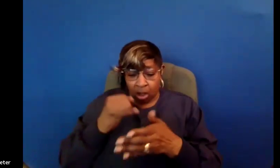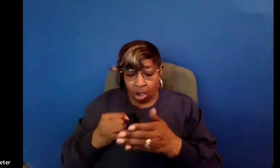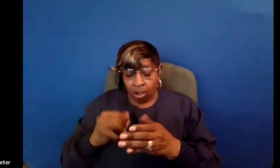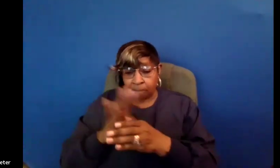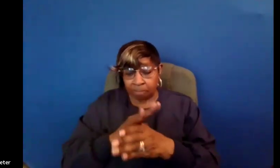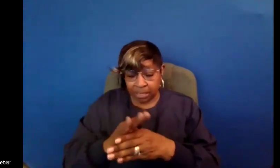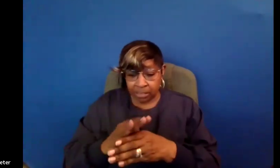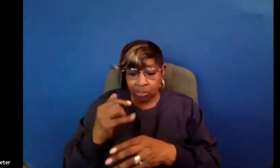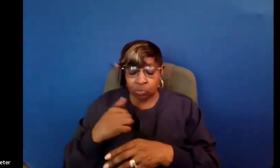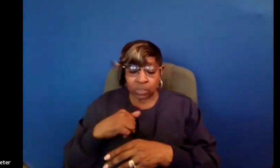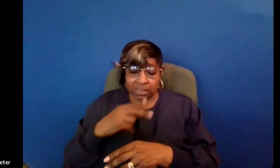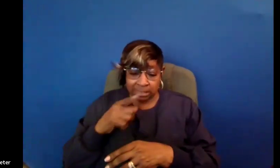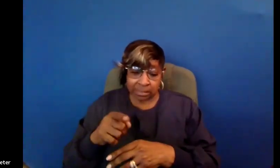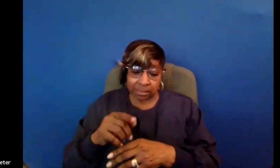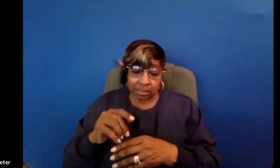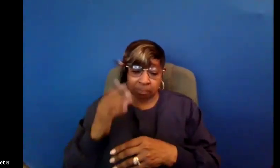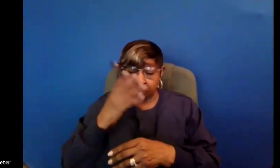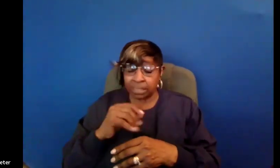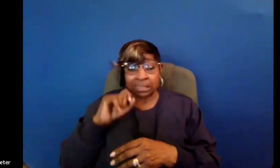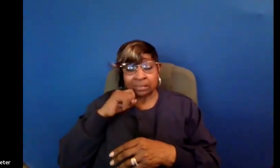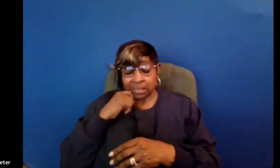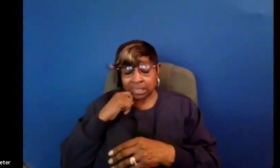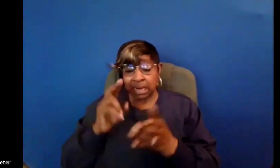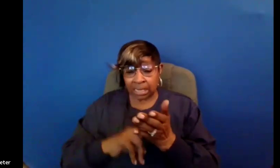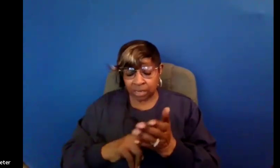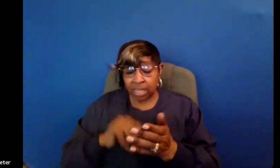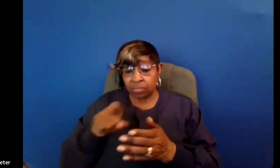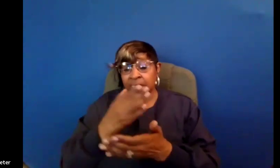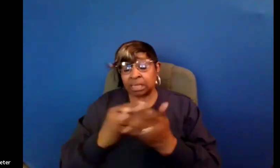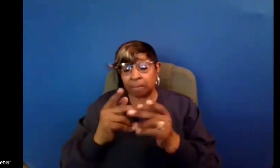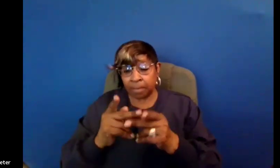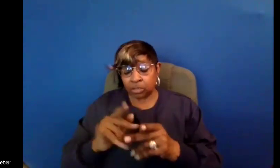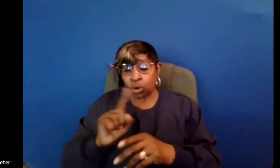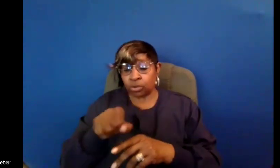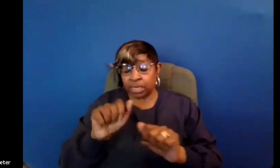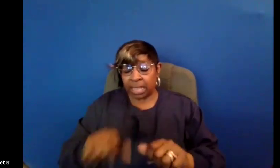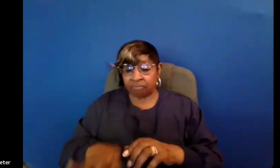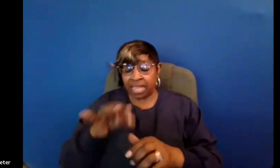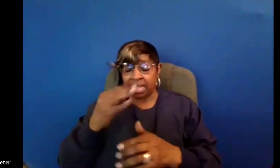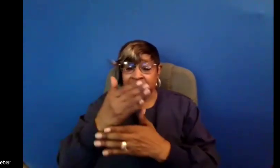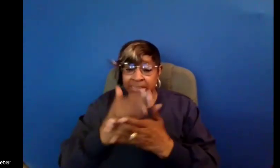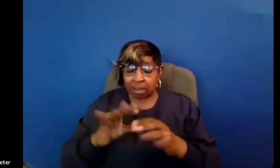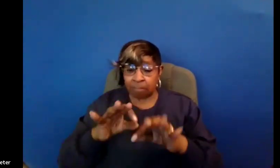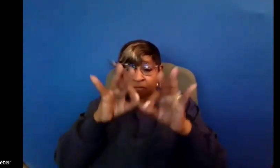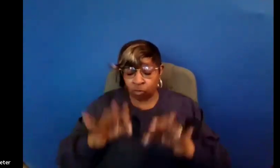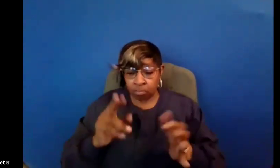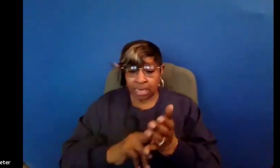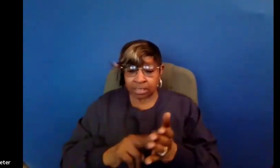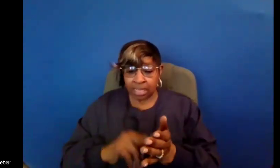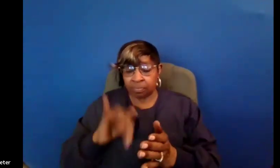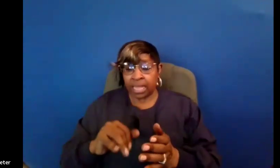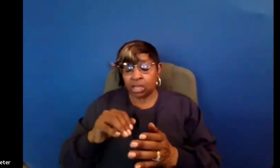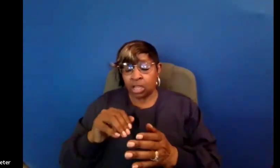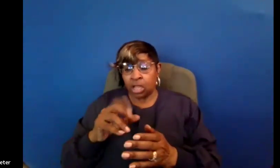we see some pretty niche contracts. So there are some places where you definitely can find some formed contracts that have potentially been drafted